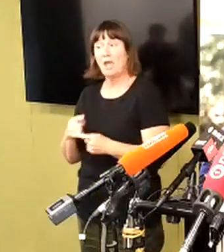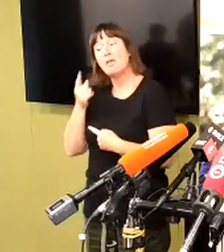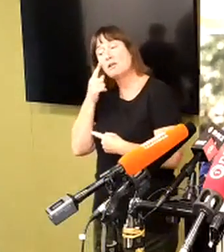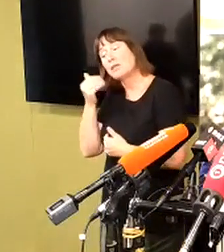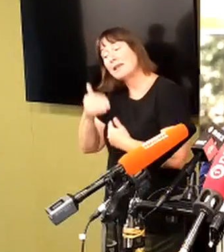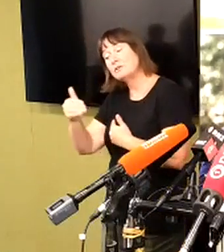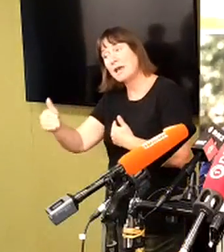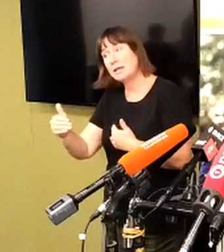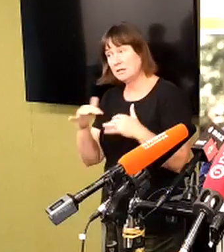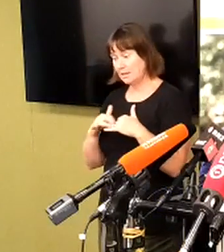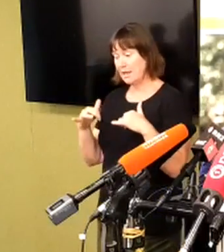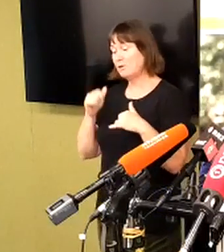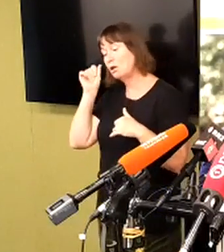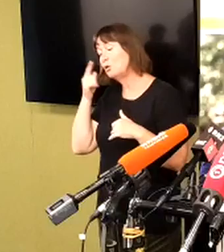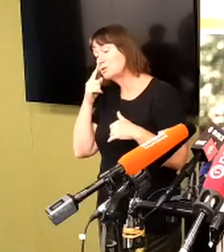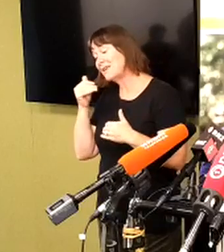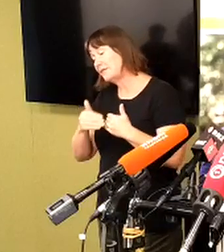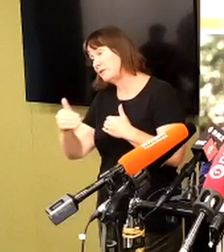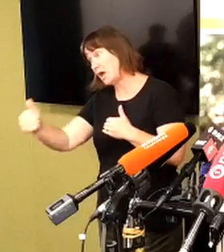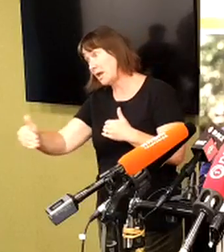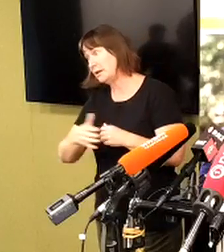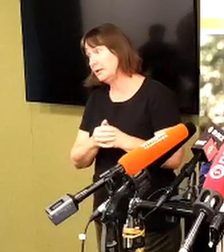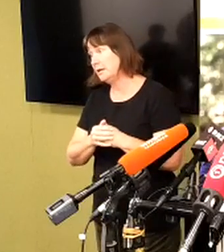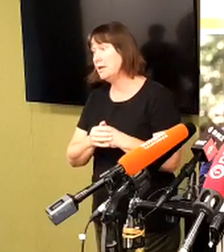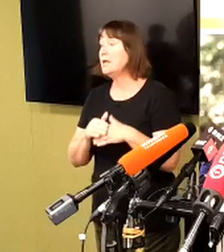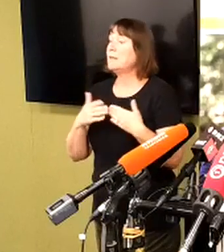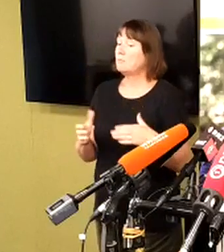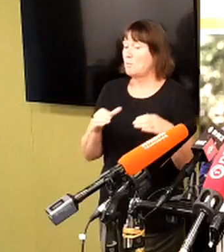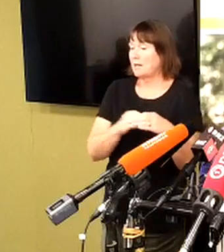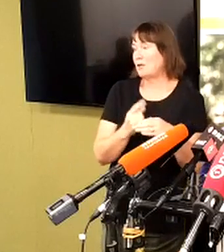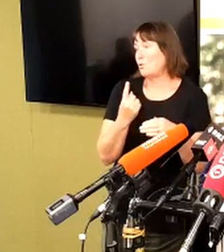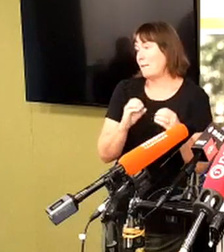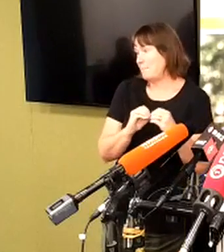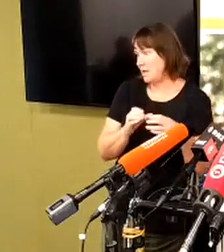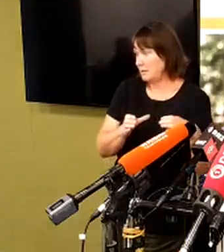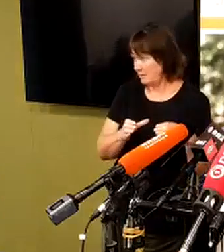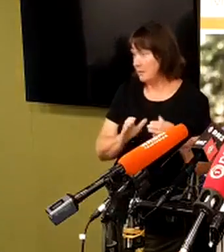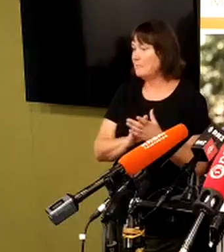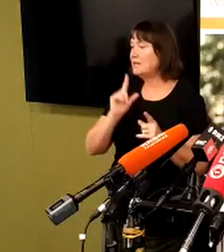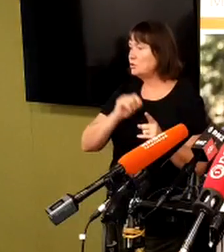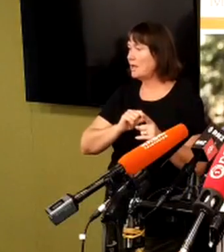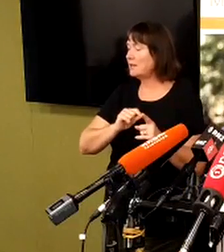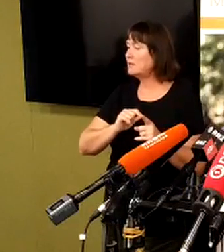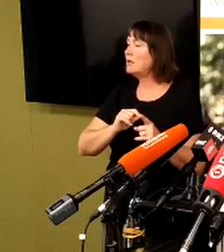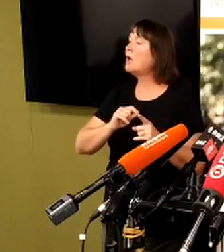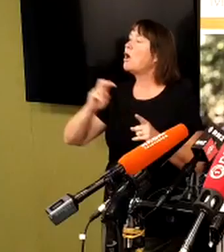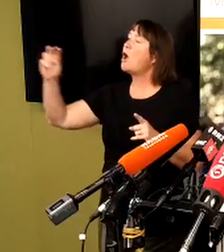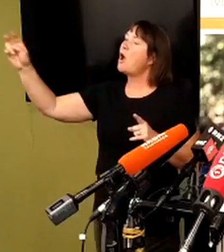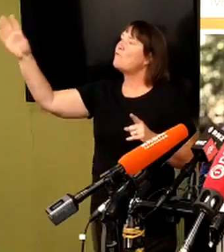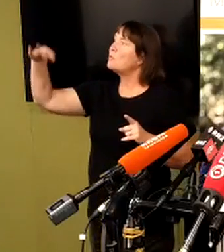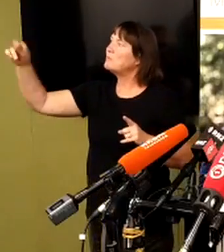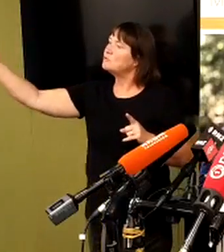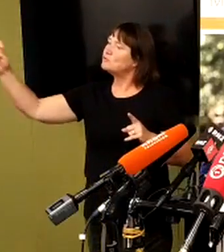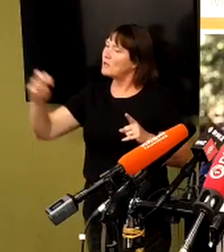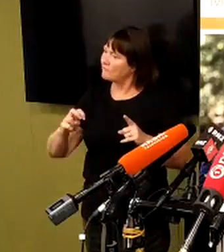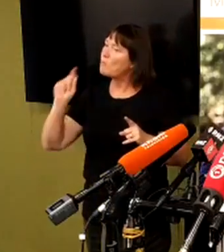at Cabinet each week. At the moment in category 1B, which is people can travel from those places but they must go